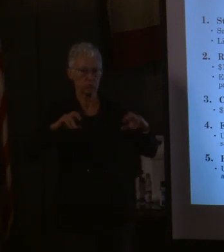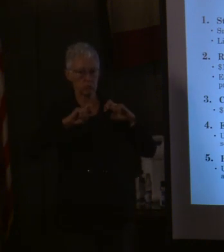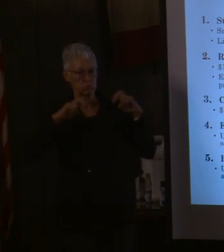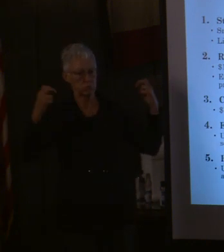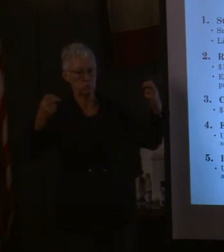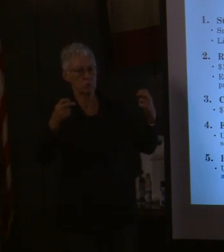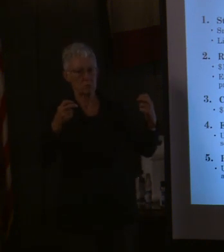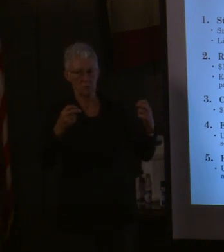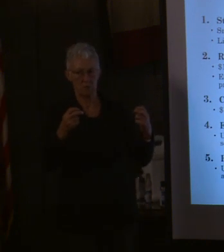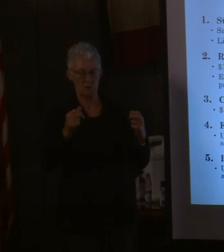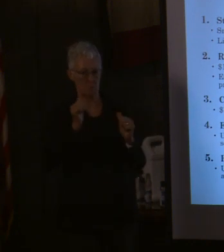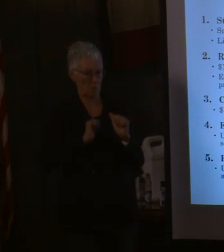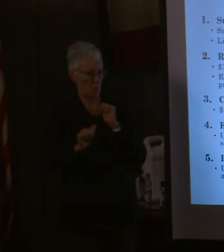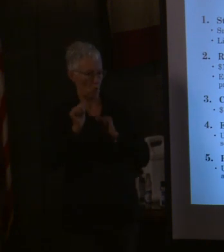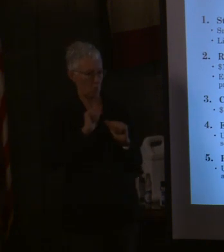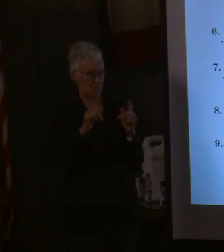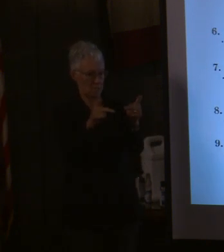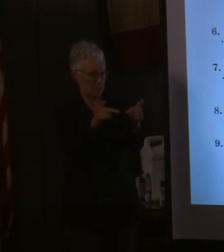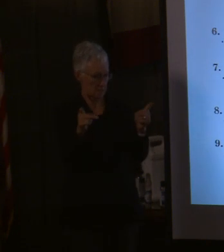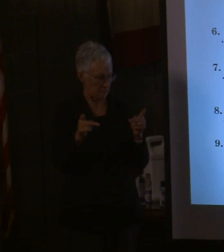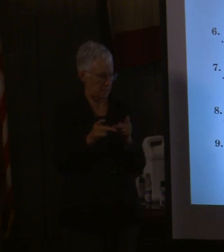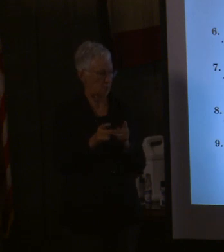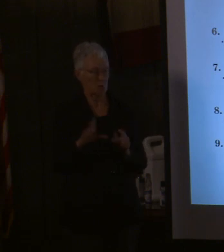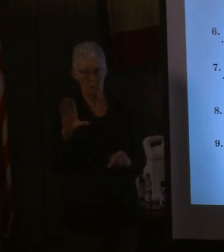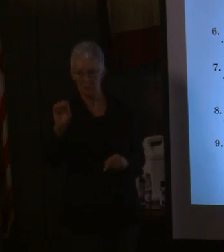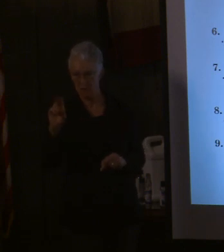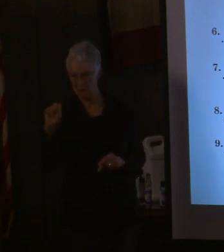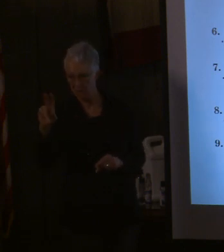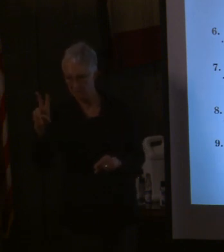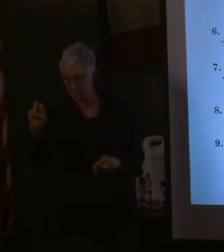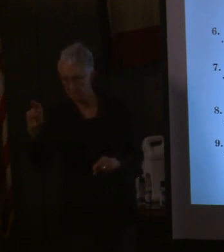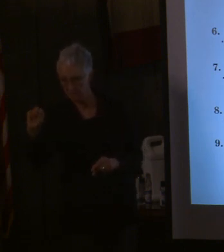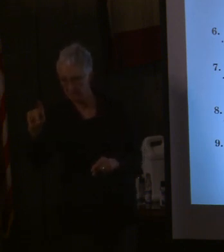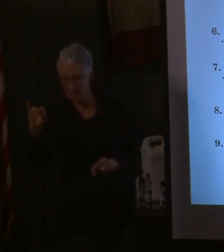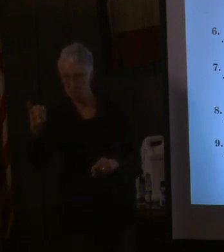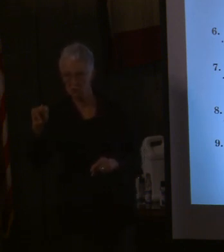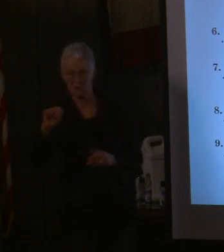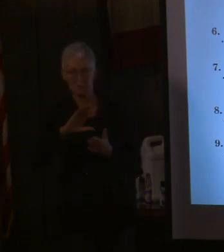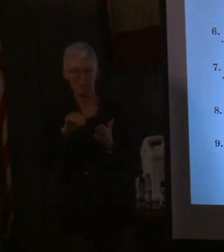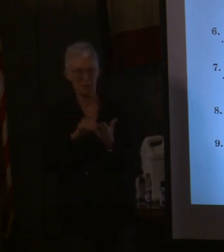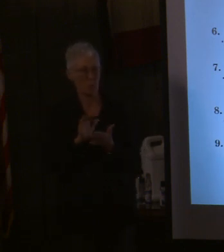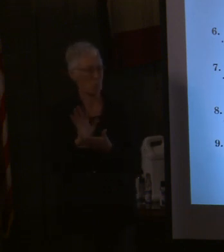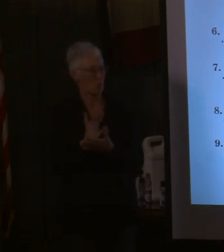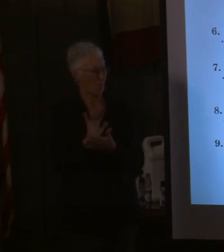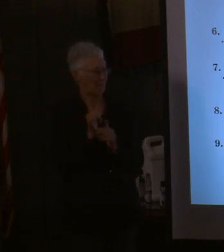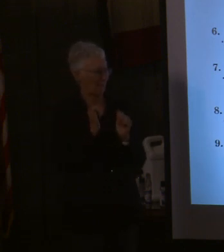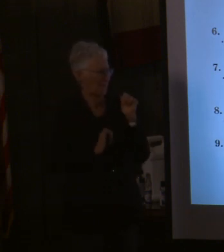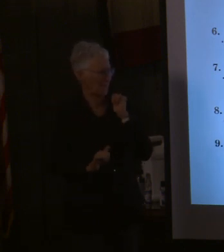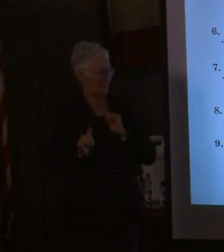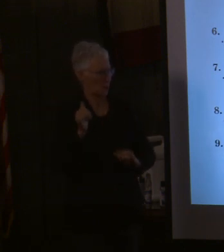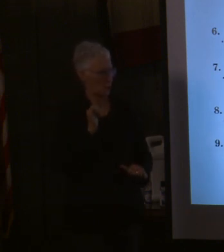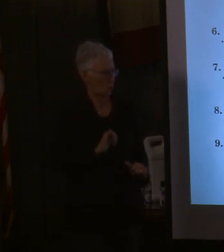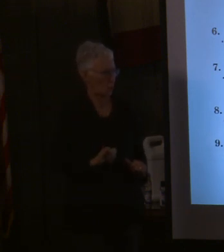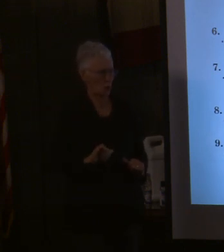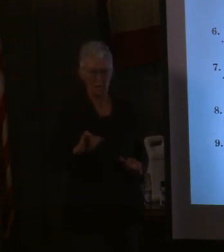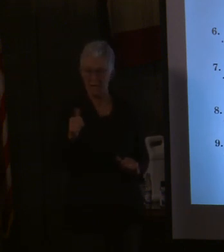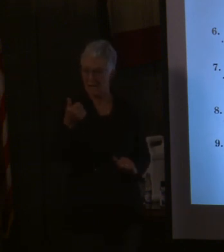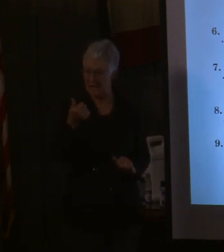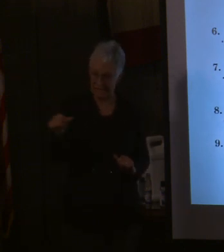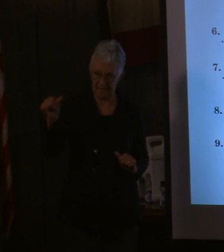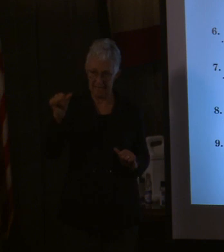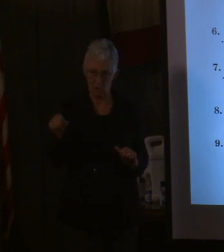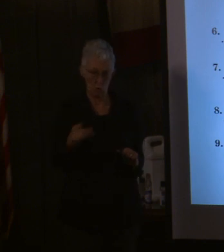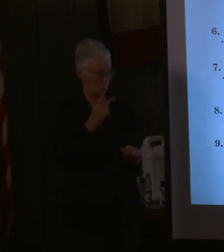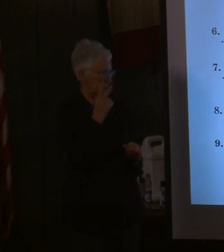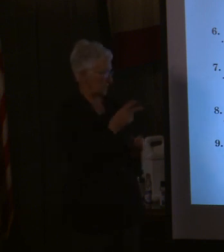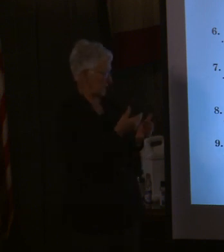our convention centers have been impacted. We saw the ethanol plants were impacted, movie theaters. Every area where you see a